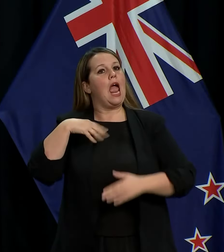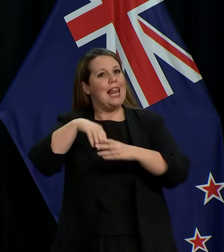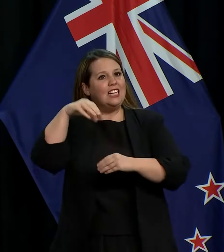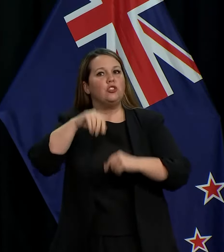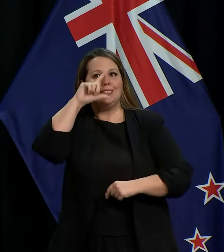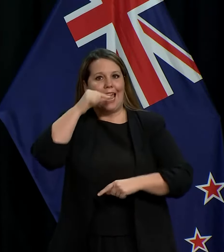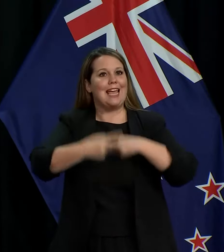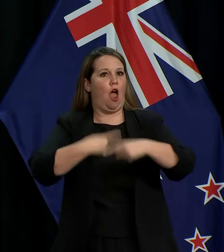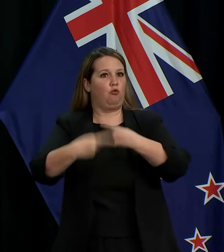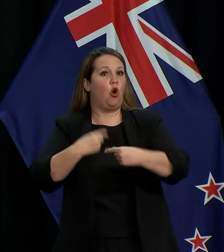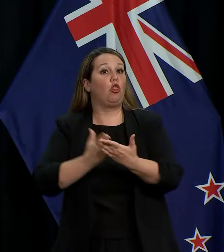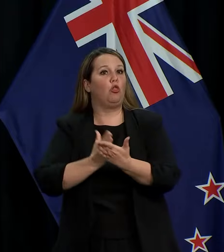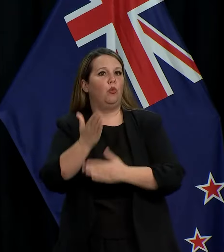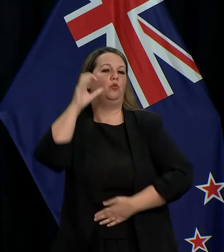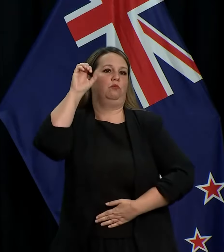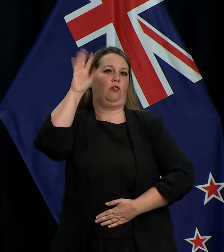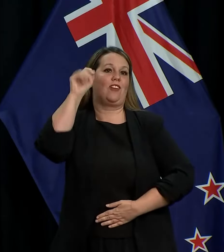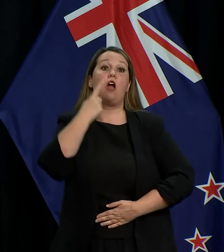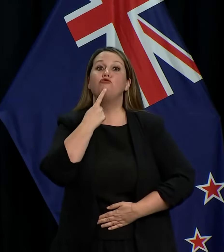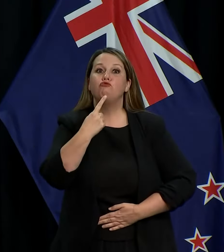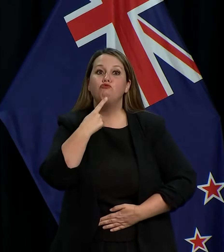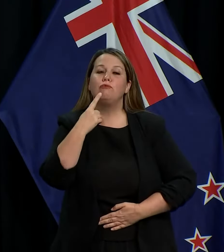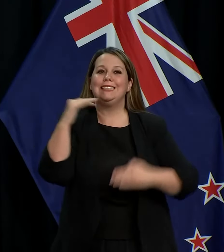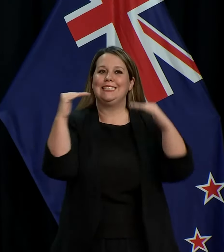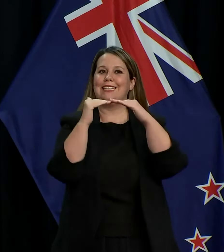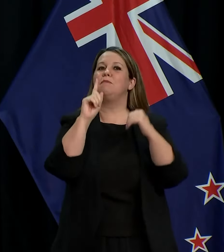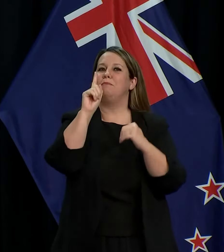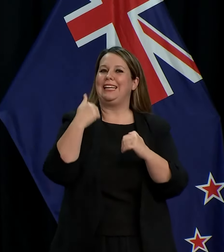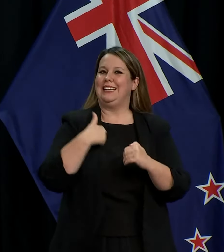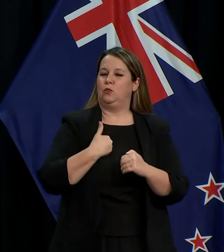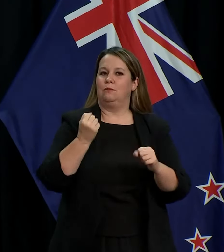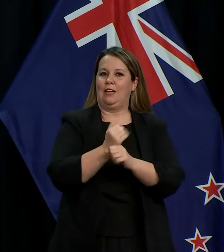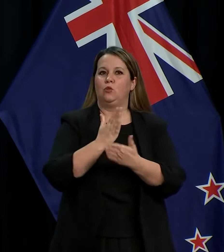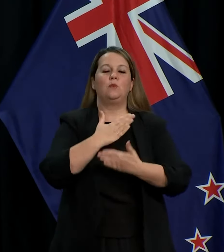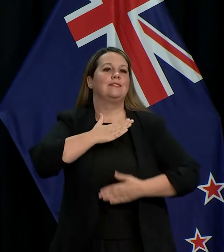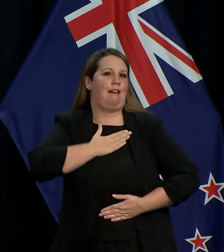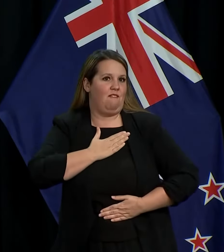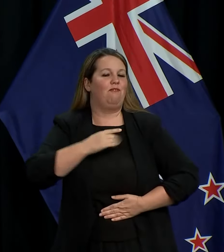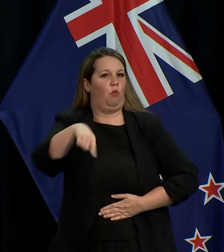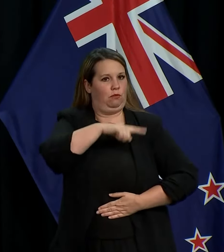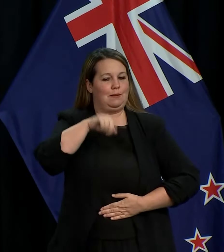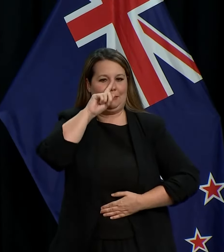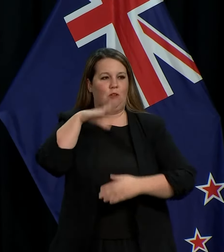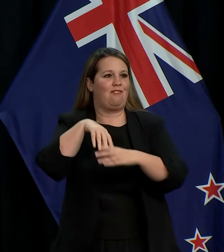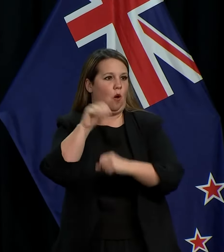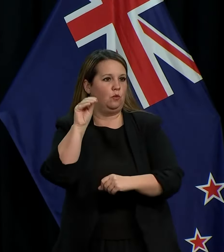they can do it in a way that's safe. And just on a totally different topic, the government